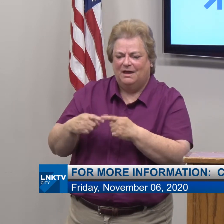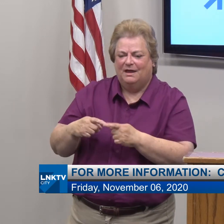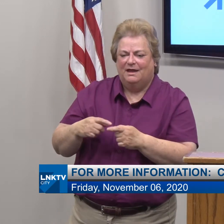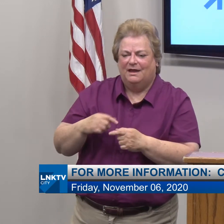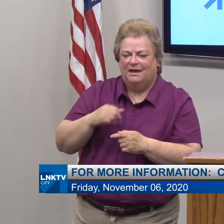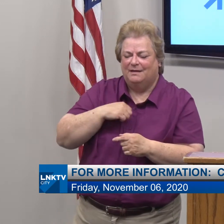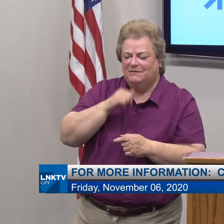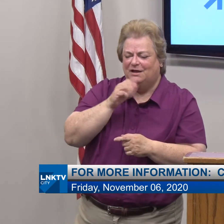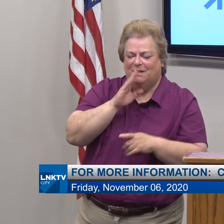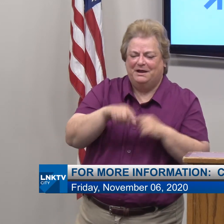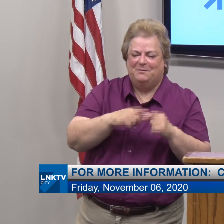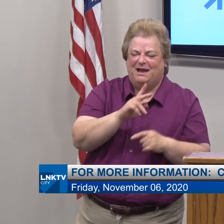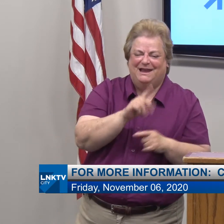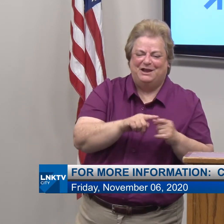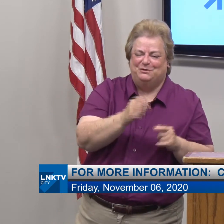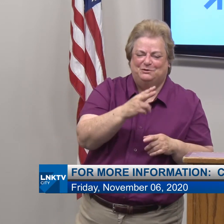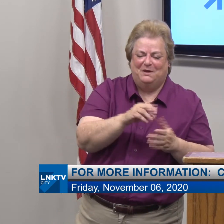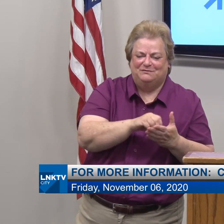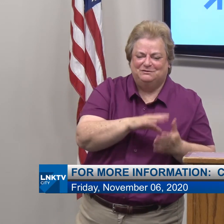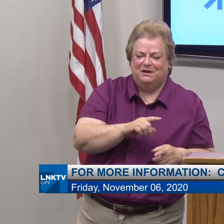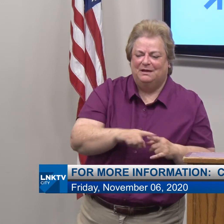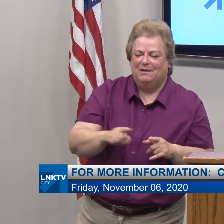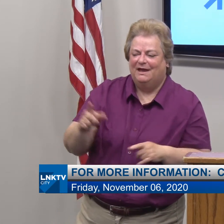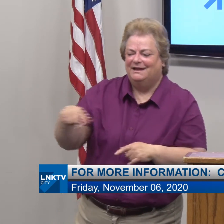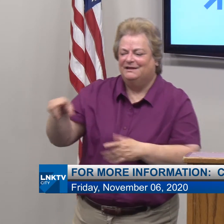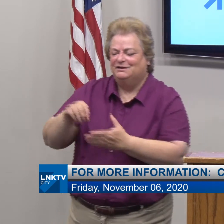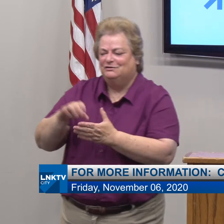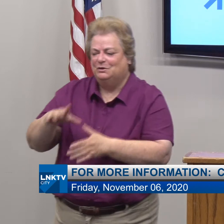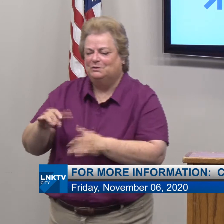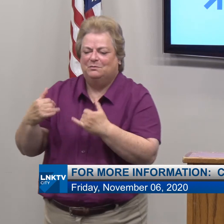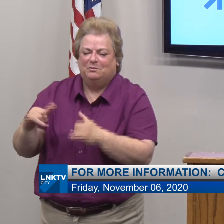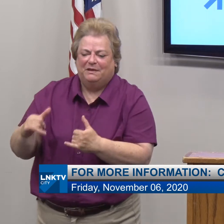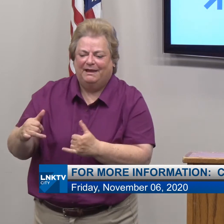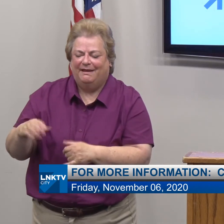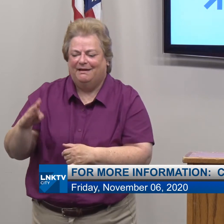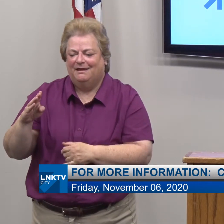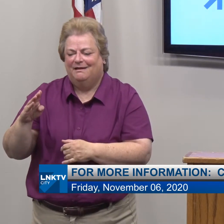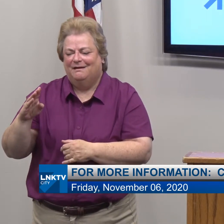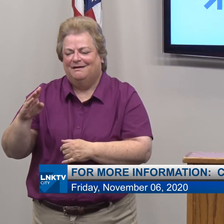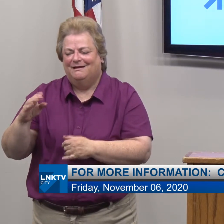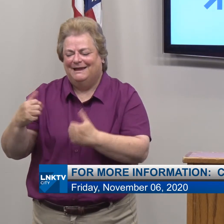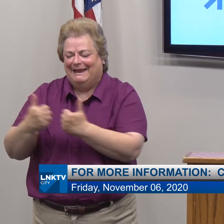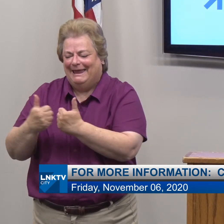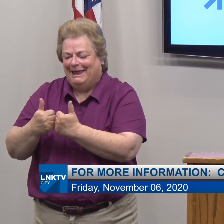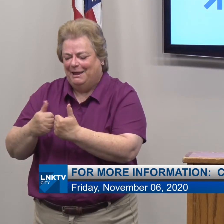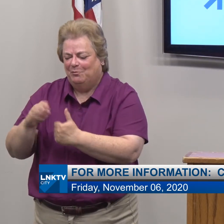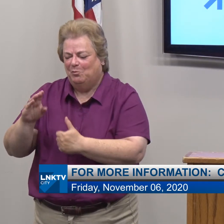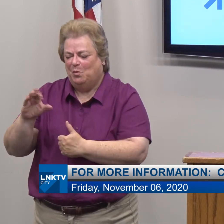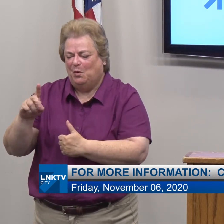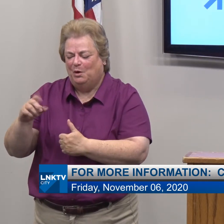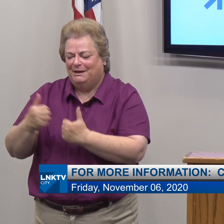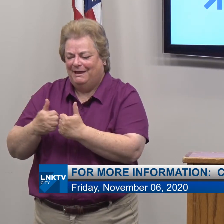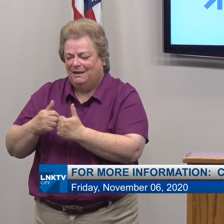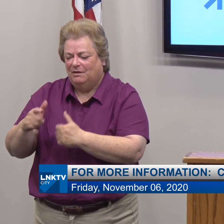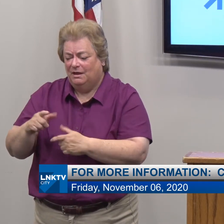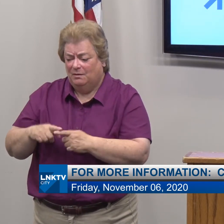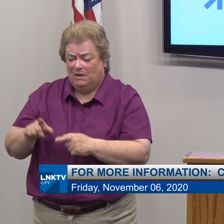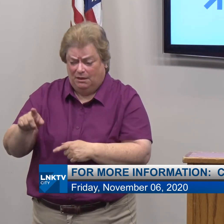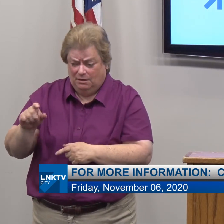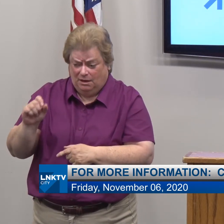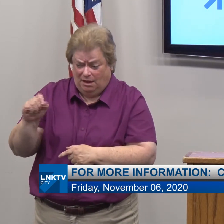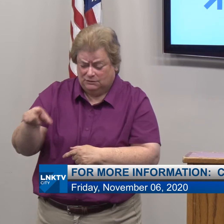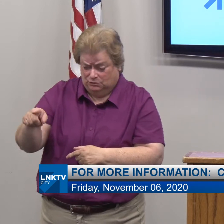K through 12 students, but they're together, they're playing a board game, great thing to do. But, when we ask them, did you